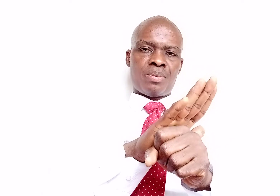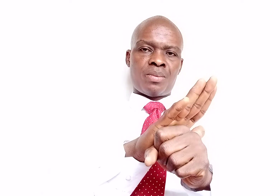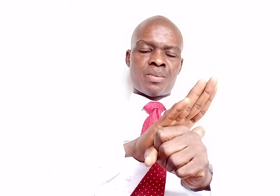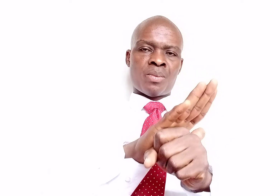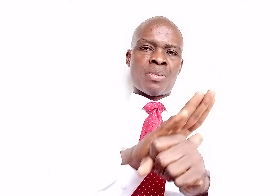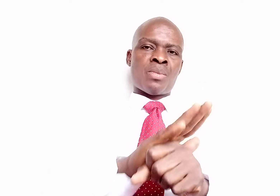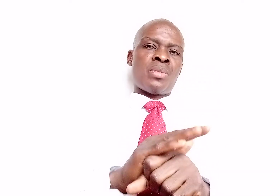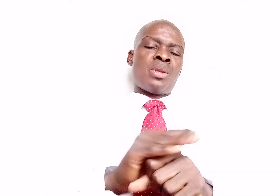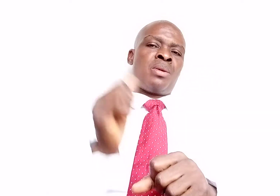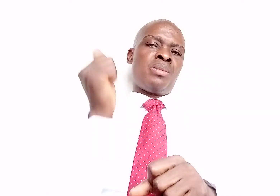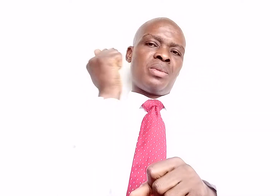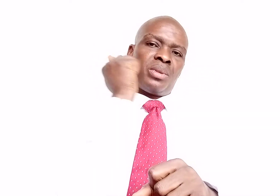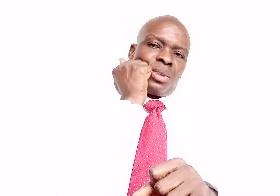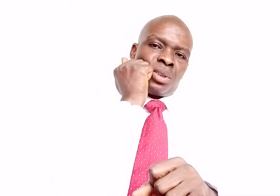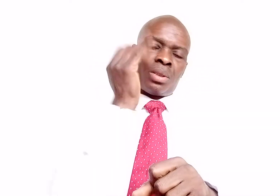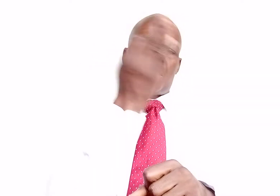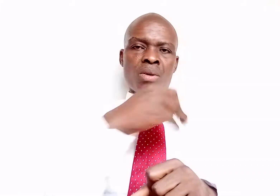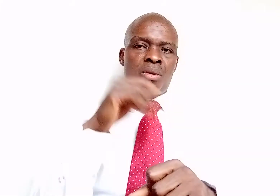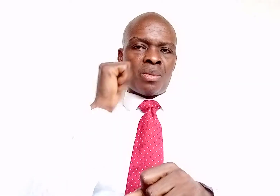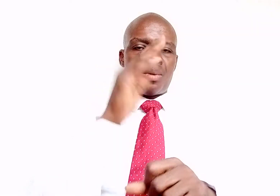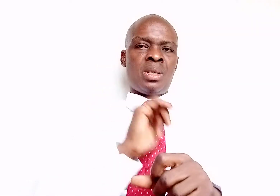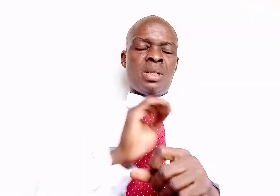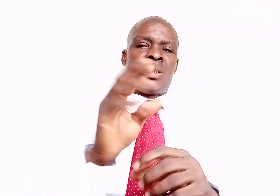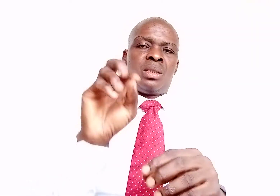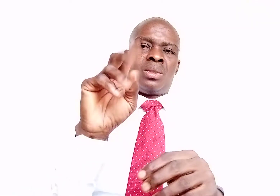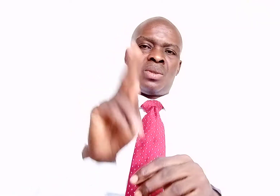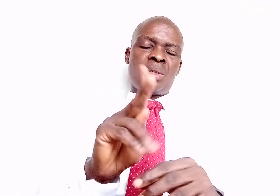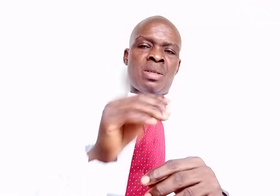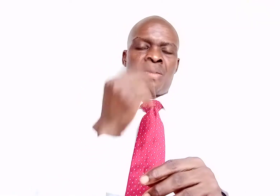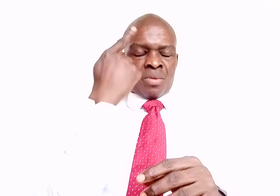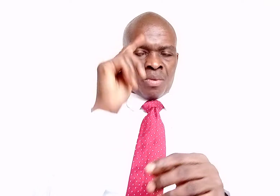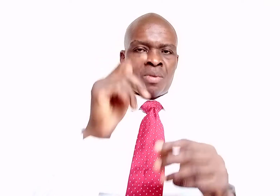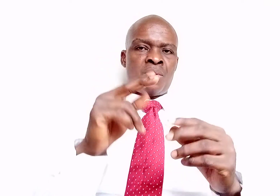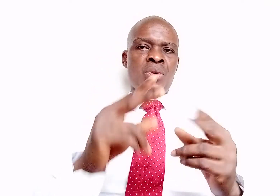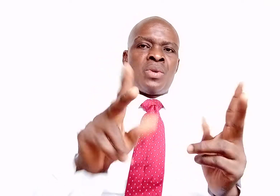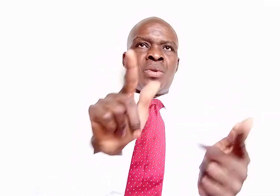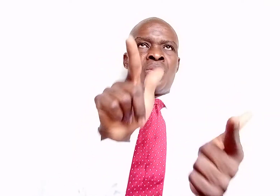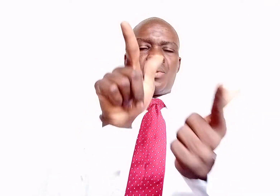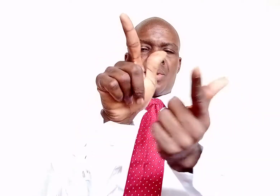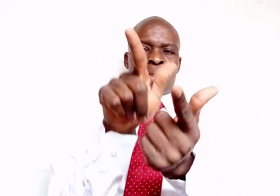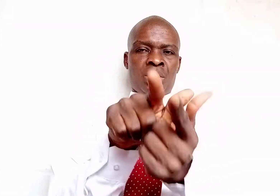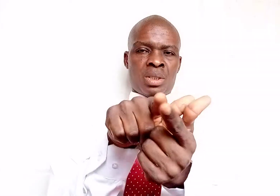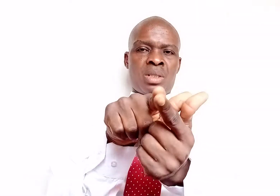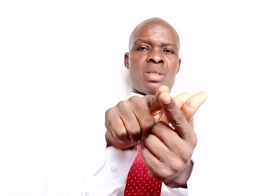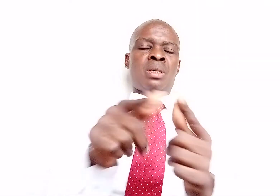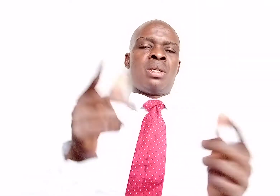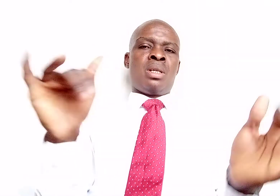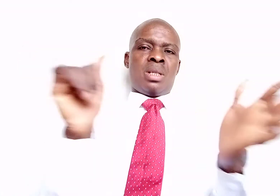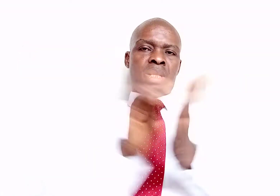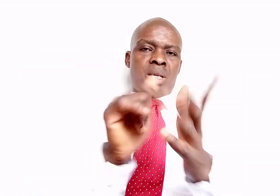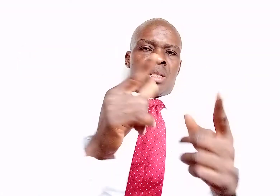Menstruation or period is normal vaginal bleeding that occurs at puberty as one of the